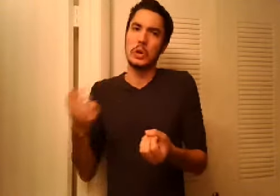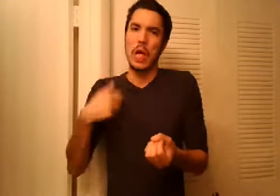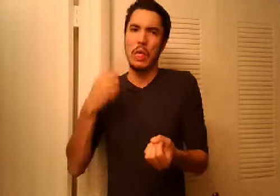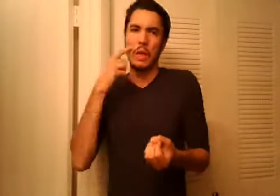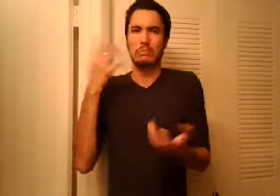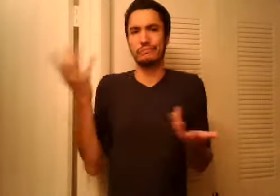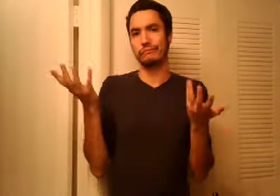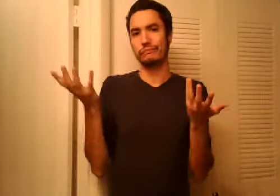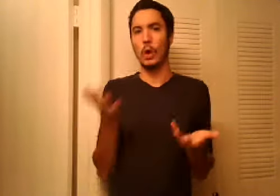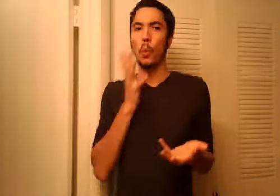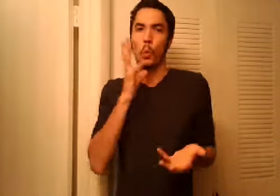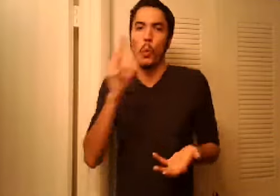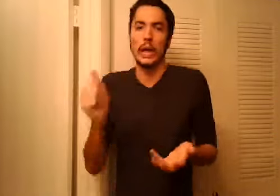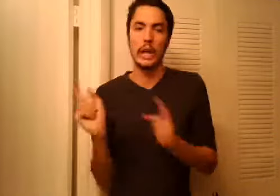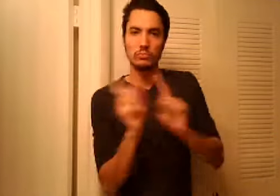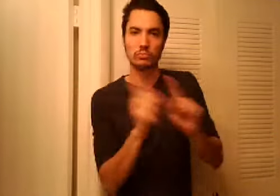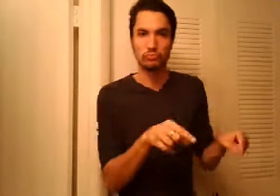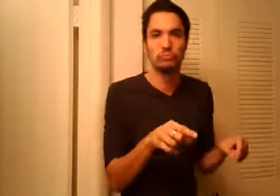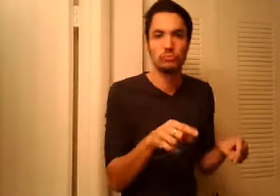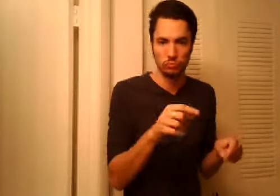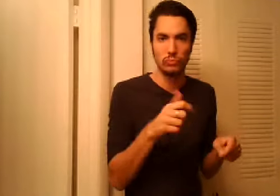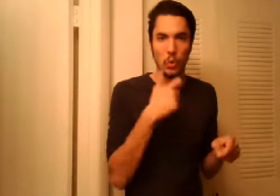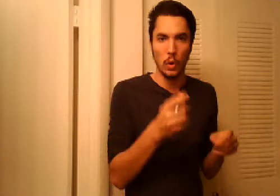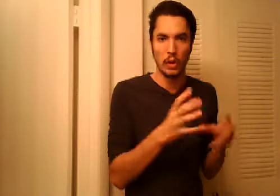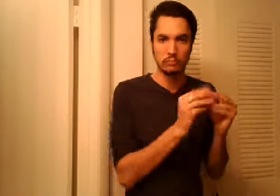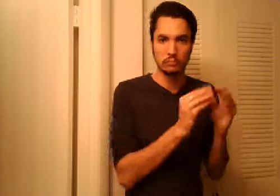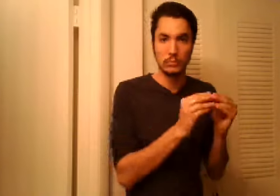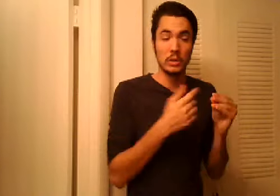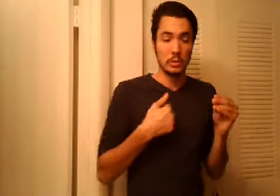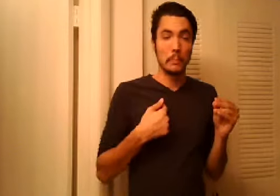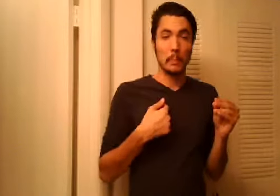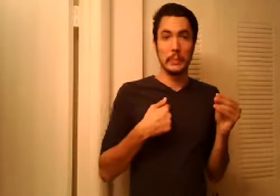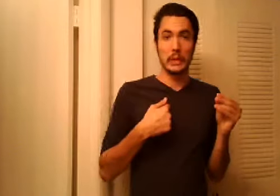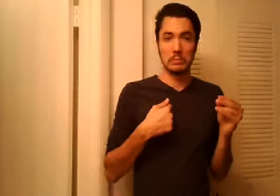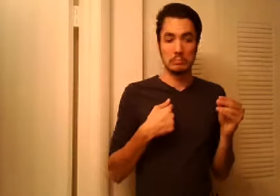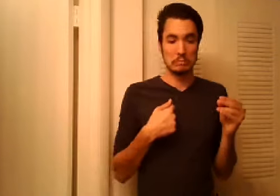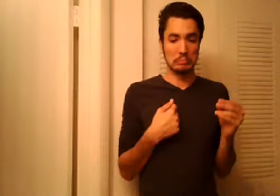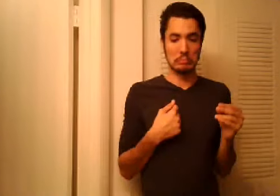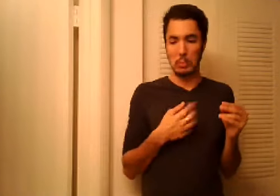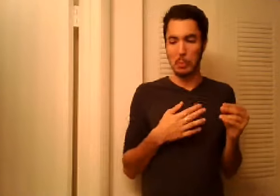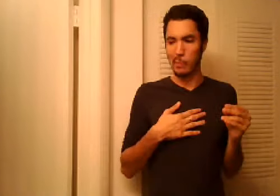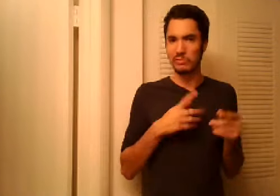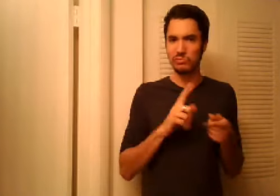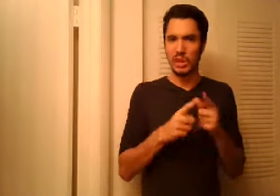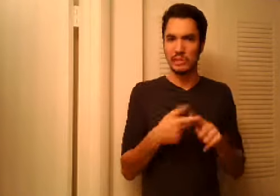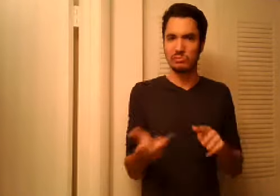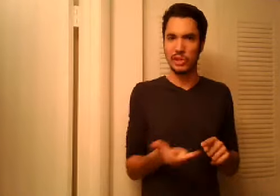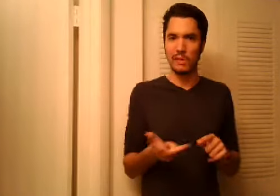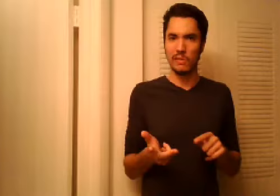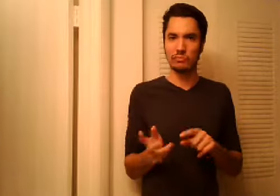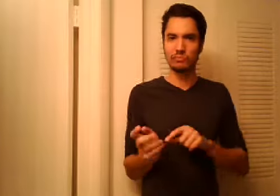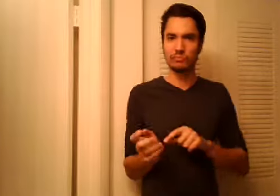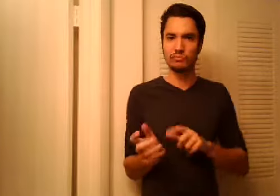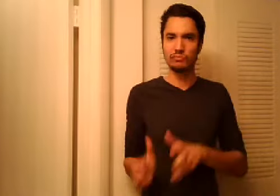speak. I was there with a couple of other my friends who teach at various universities, and